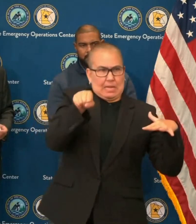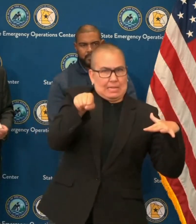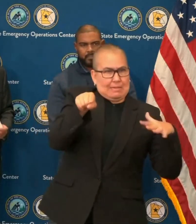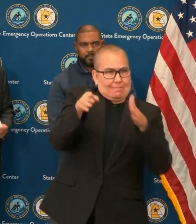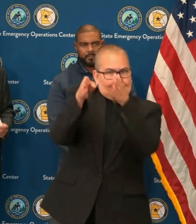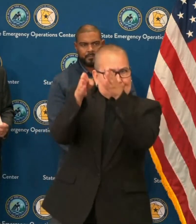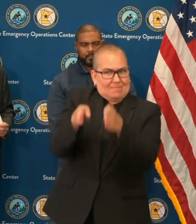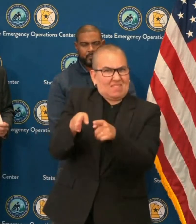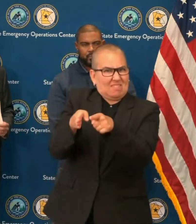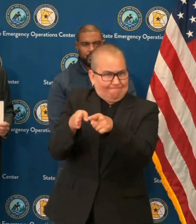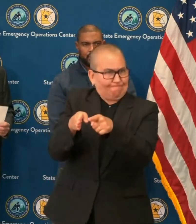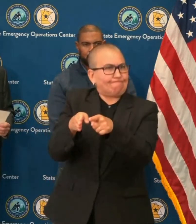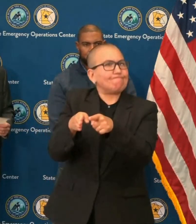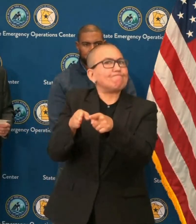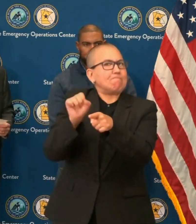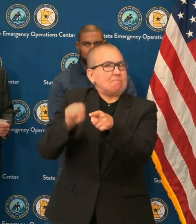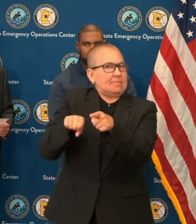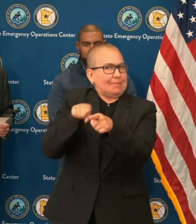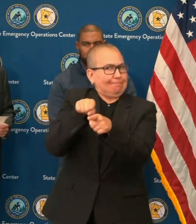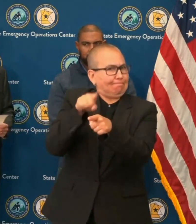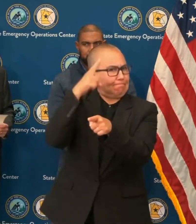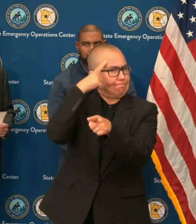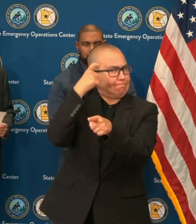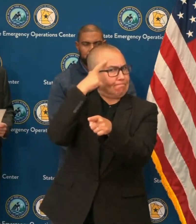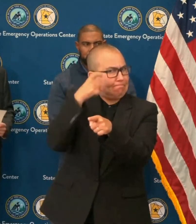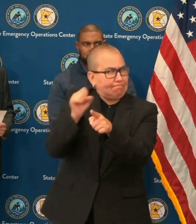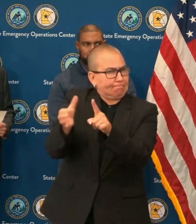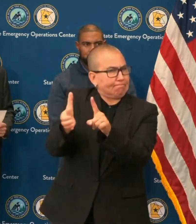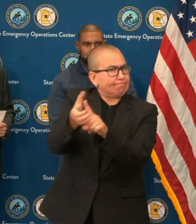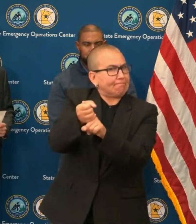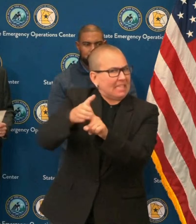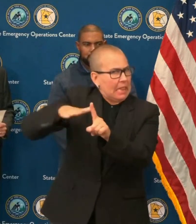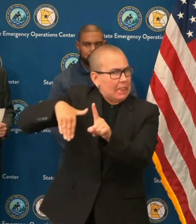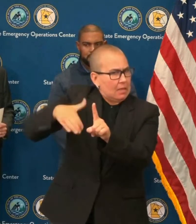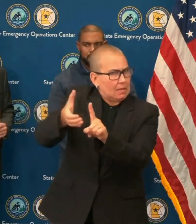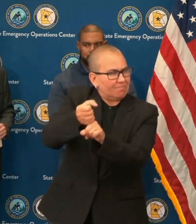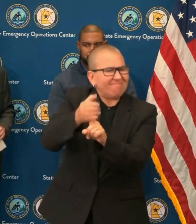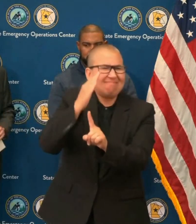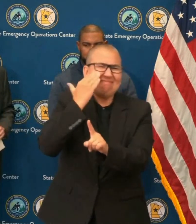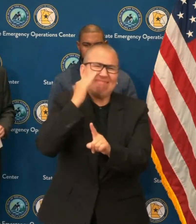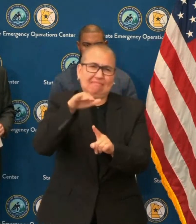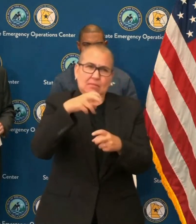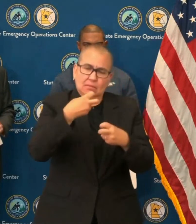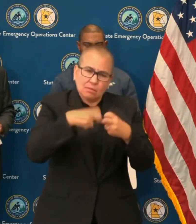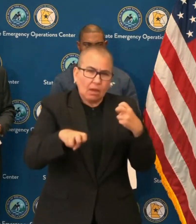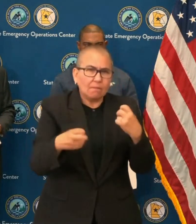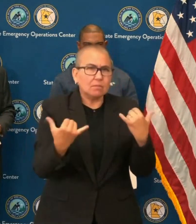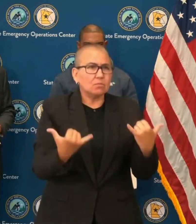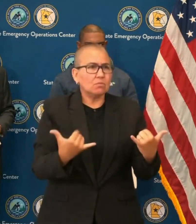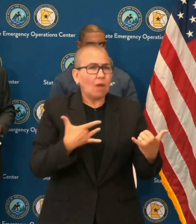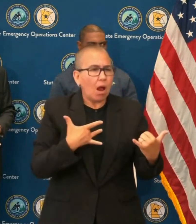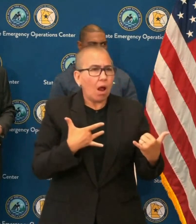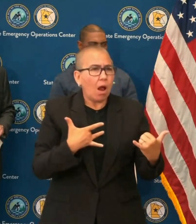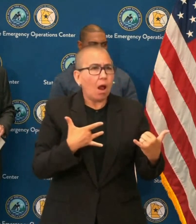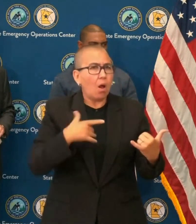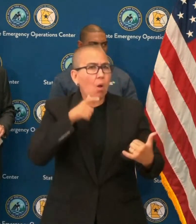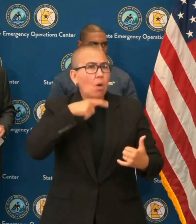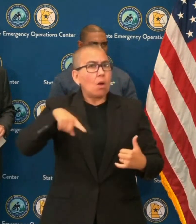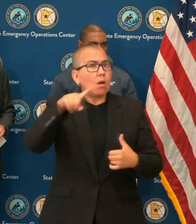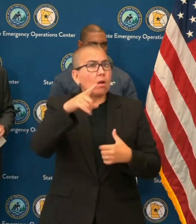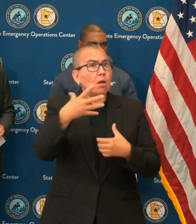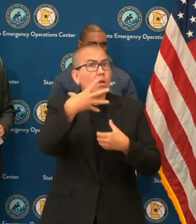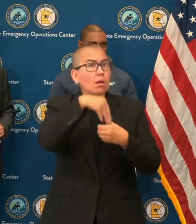that person to justice. We know that it's been a difficult day for not only those who have worked with those